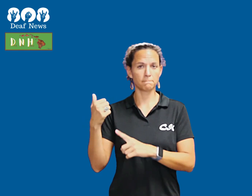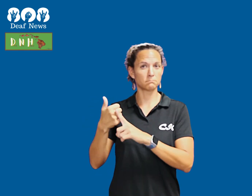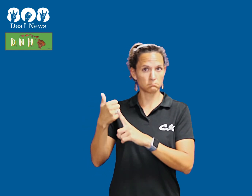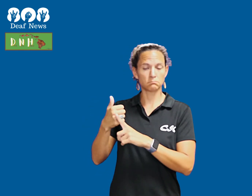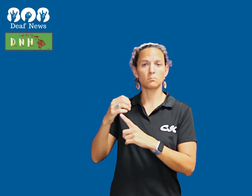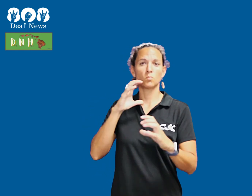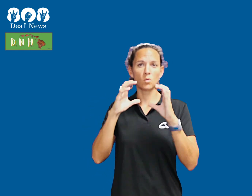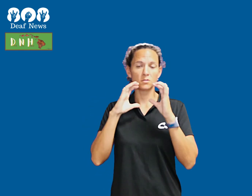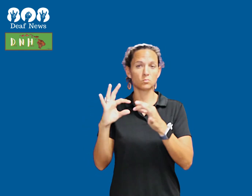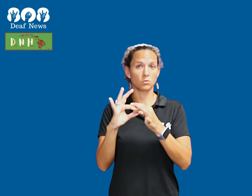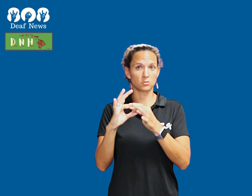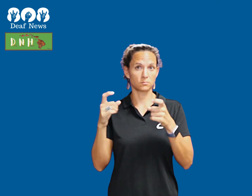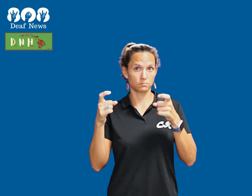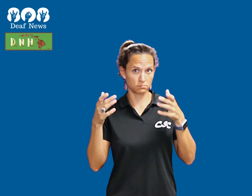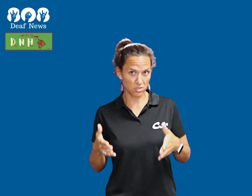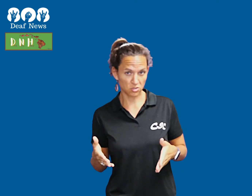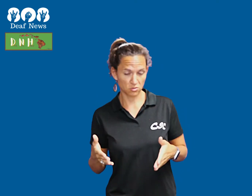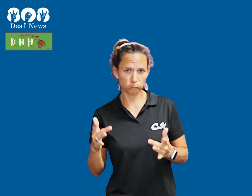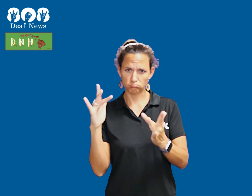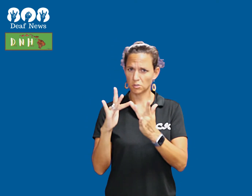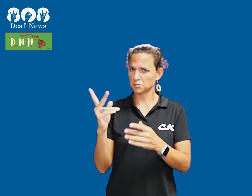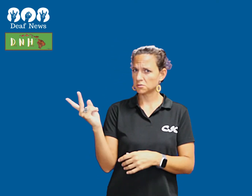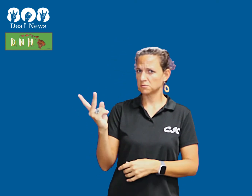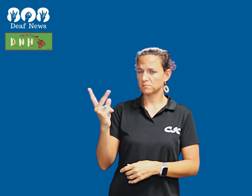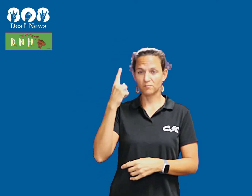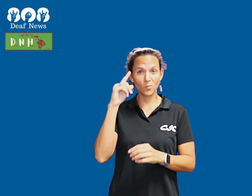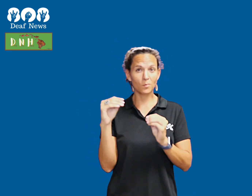Manager. Contact them for more information.